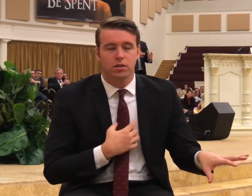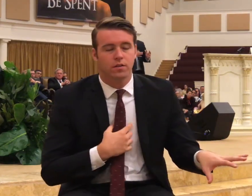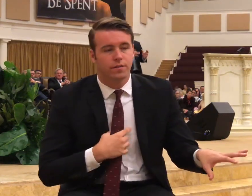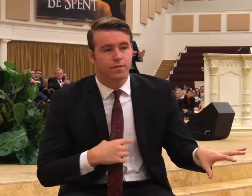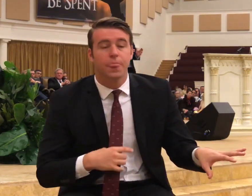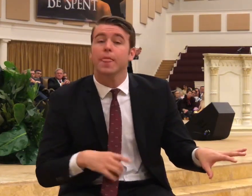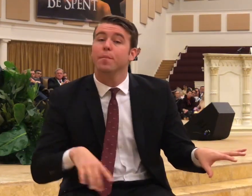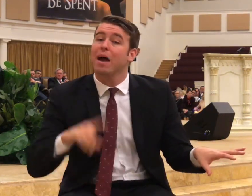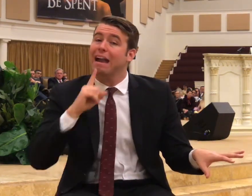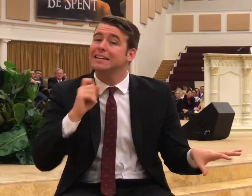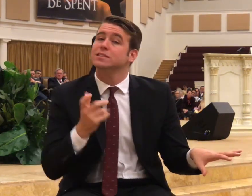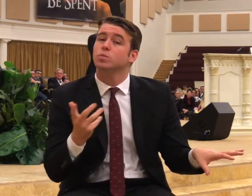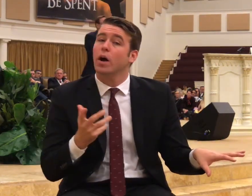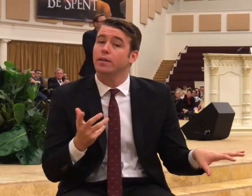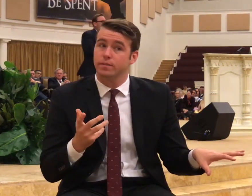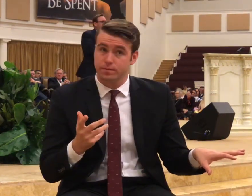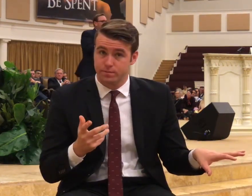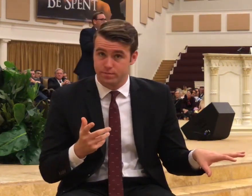But guess what?